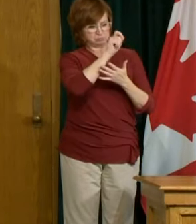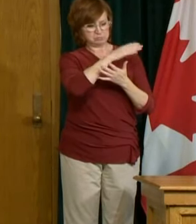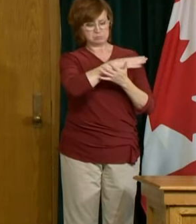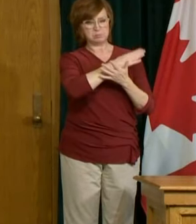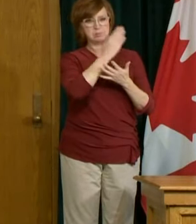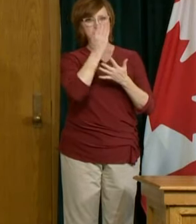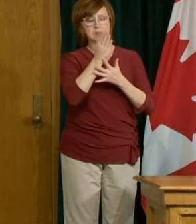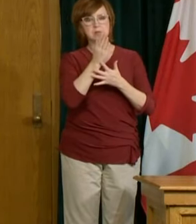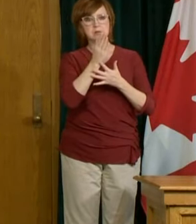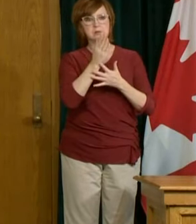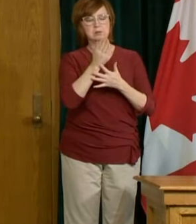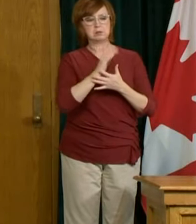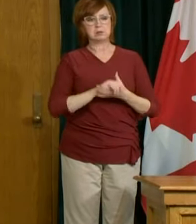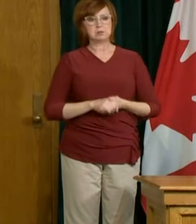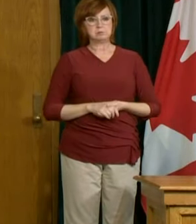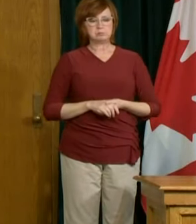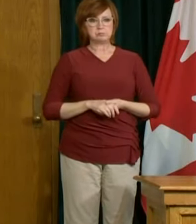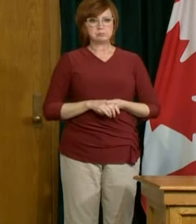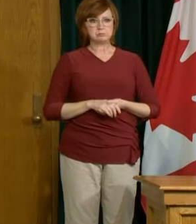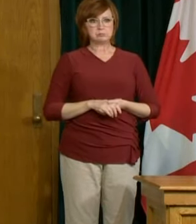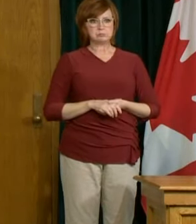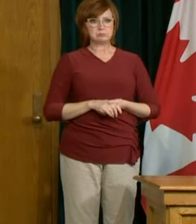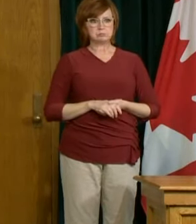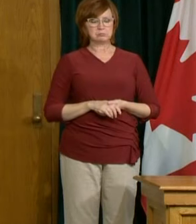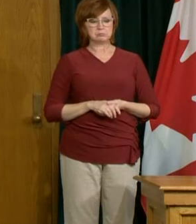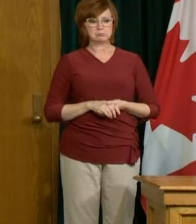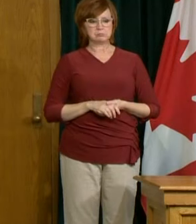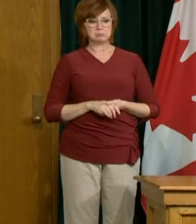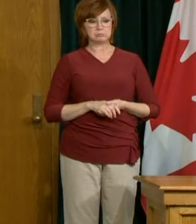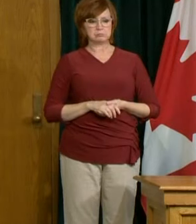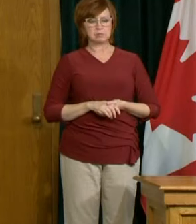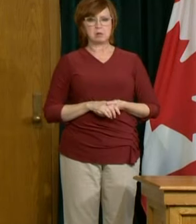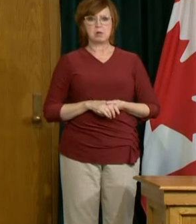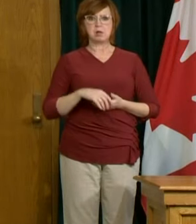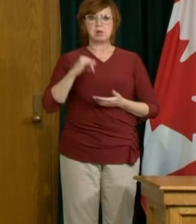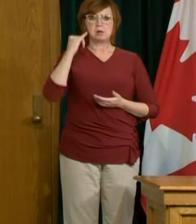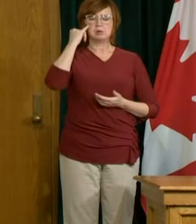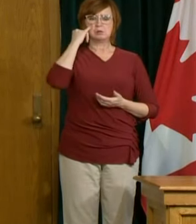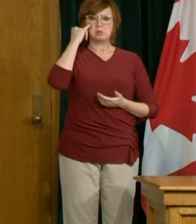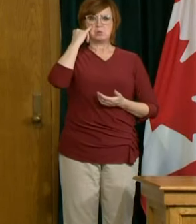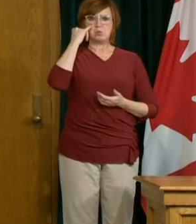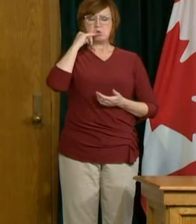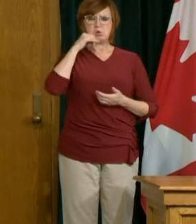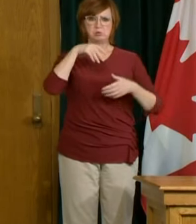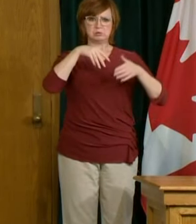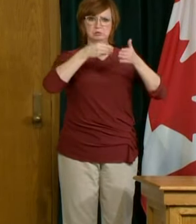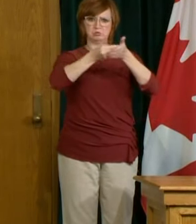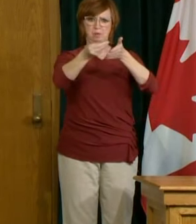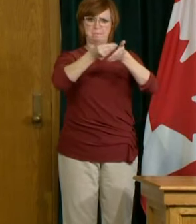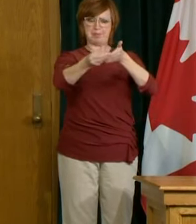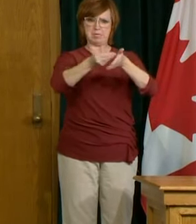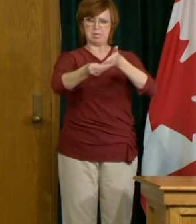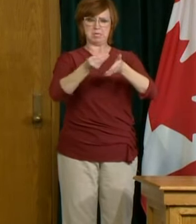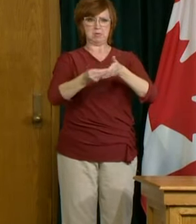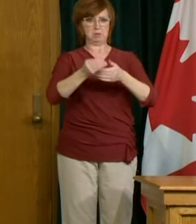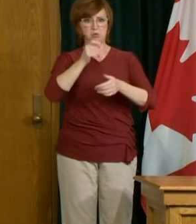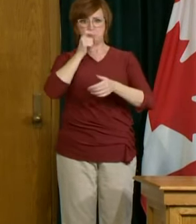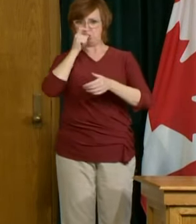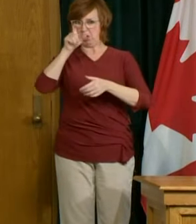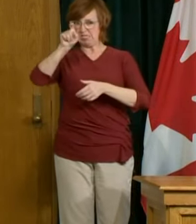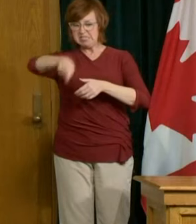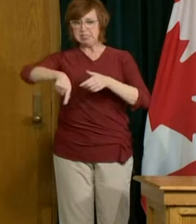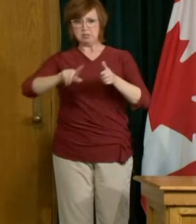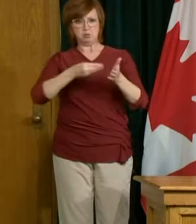physical distancing, or in other cases are non-essential retail environments where people can go and purchase